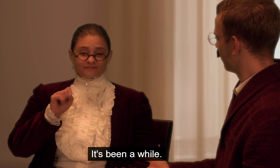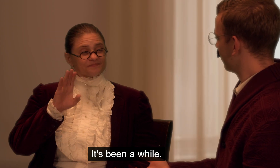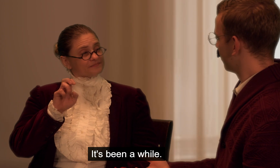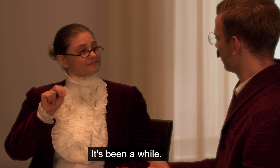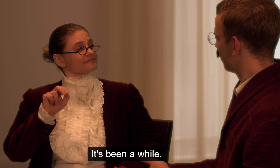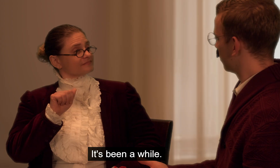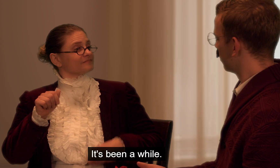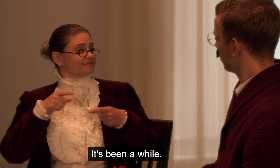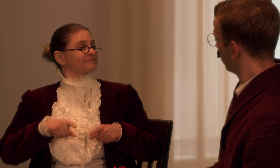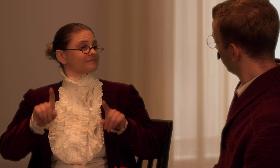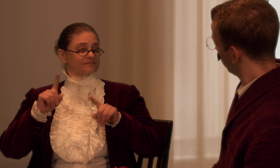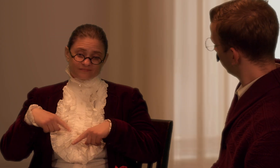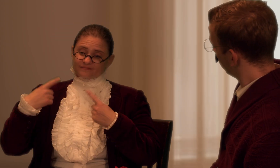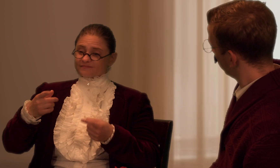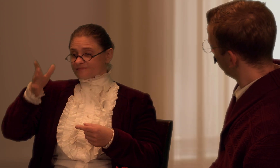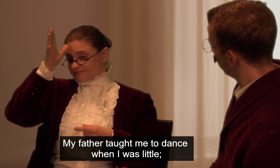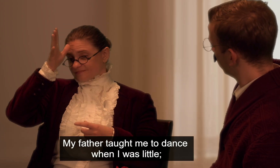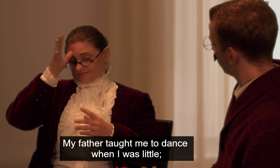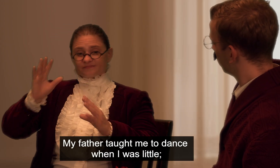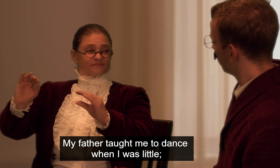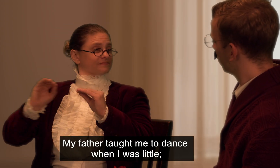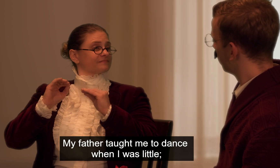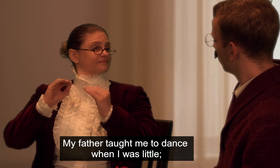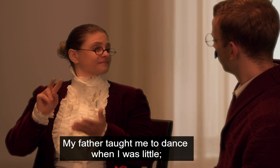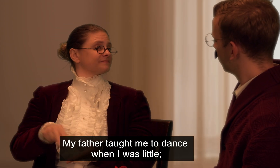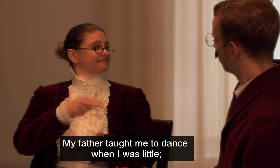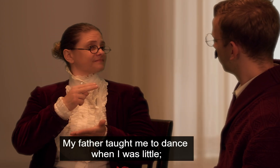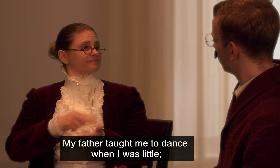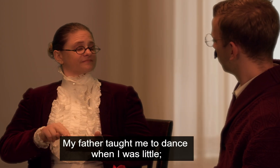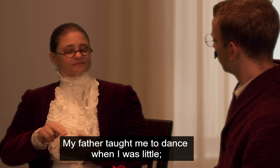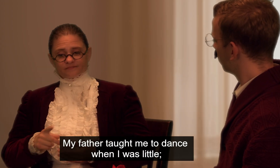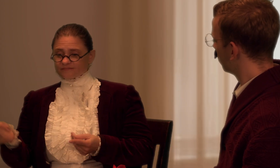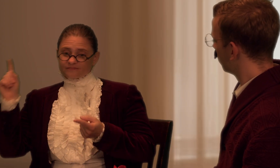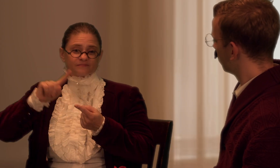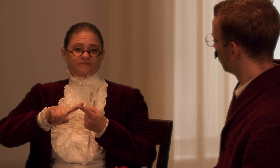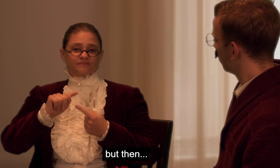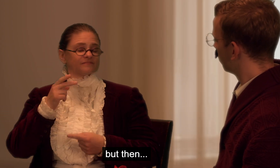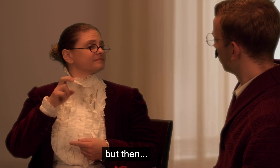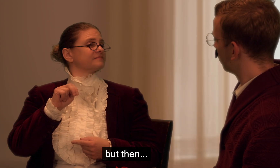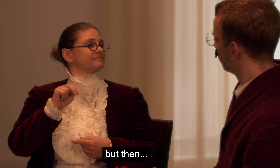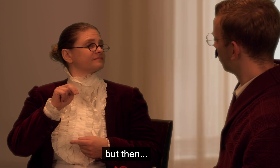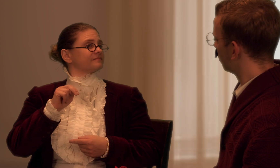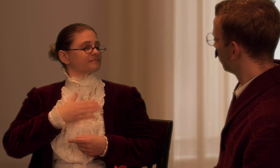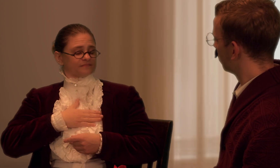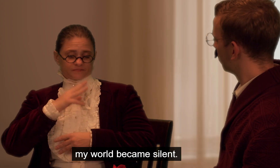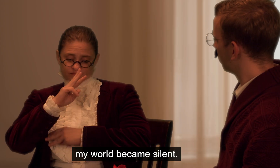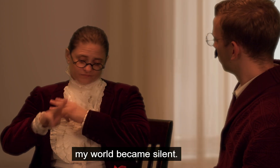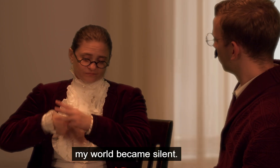It's been a while. My father taught me to dance when I was little, but then my world